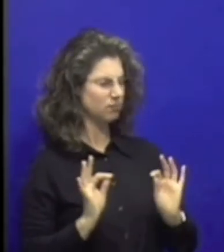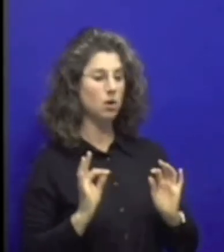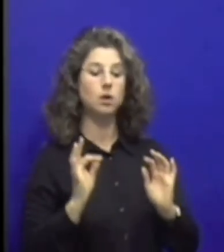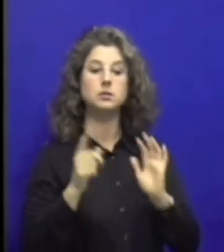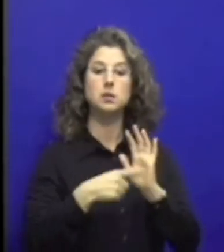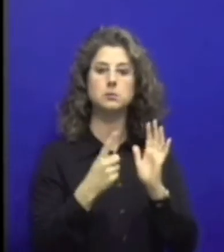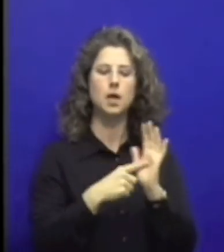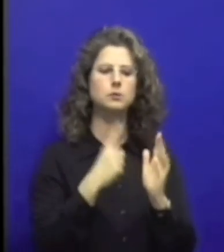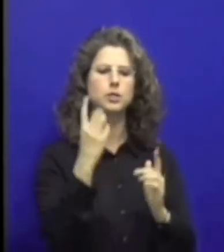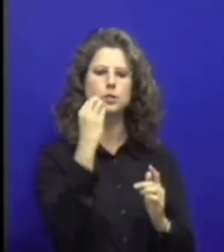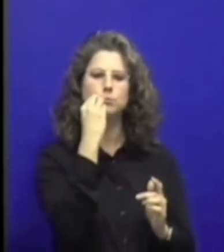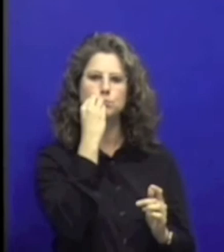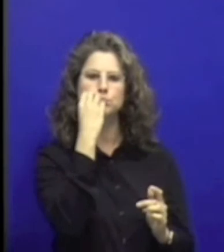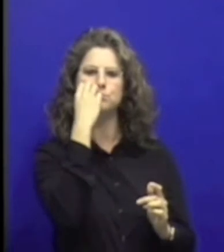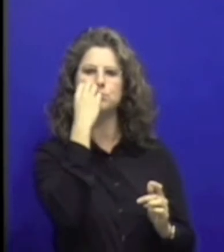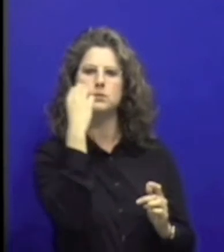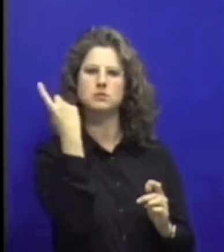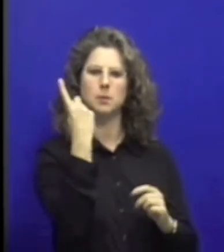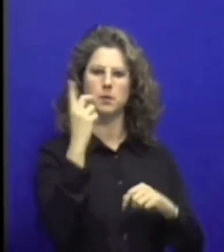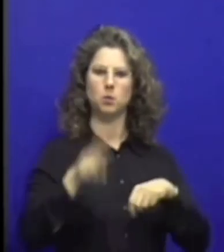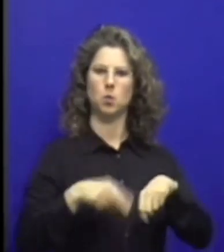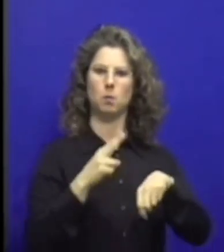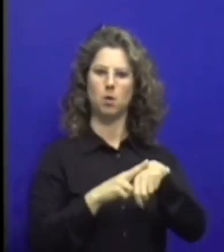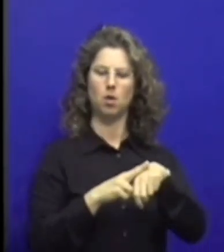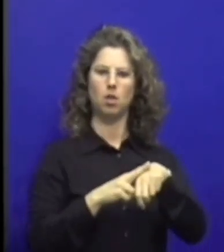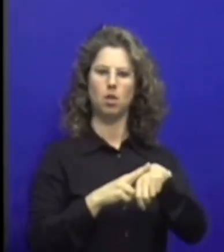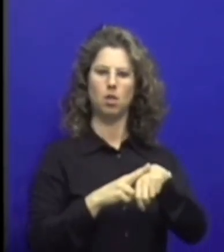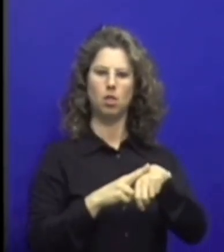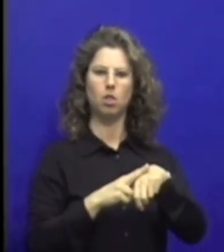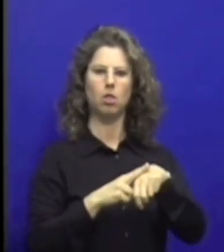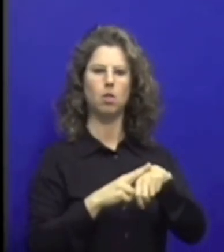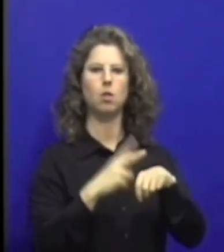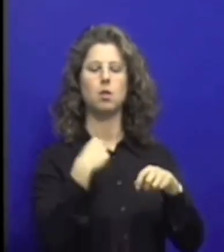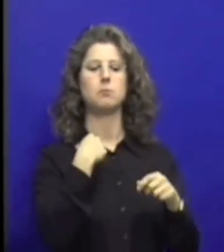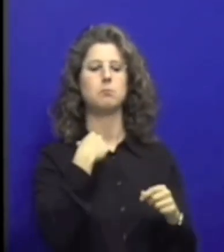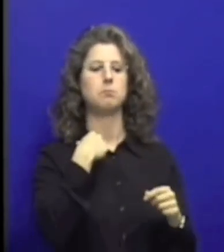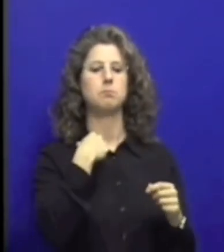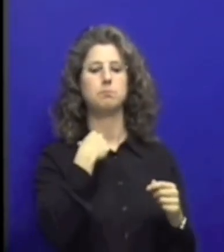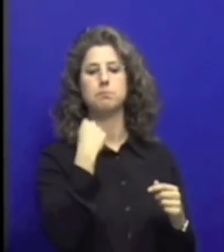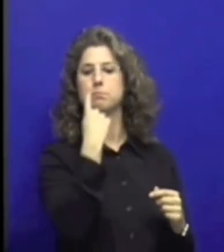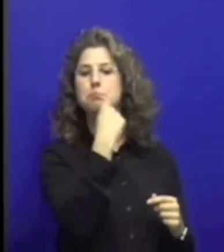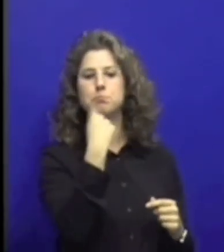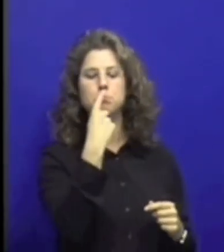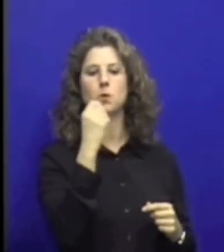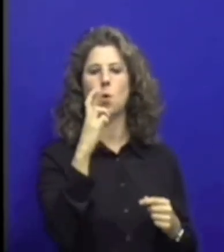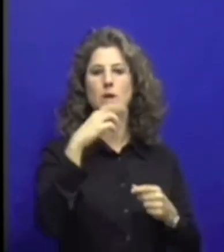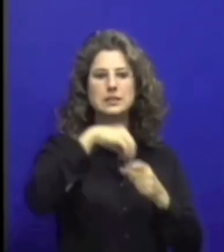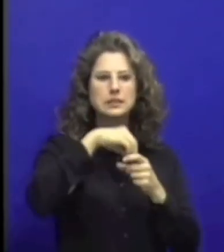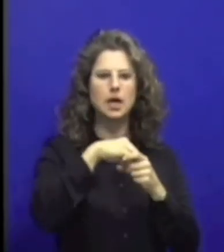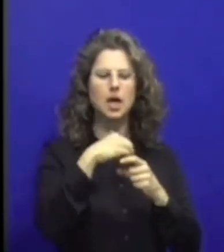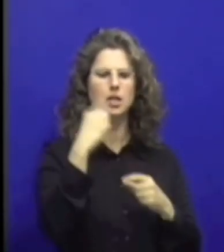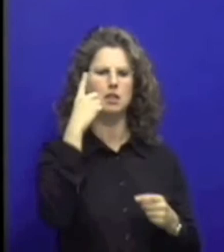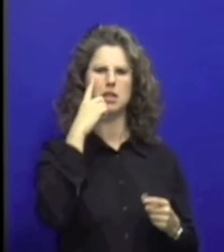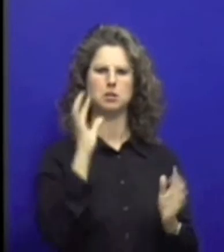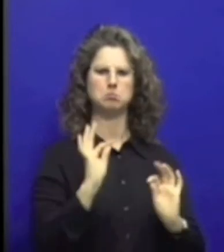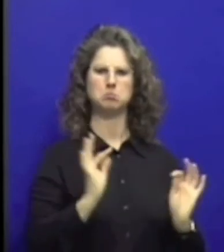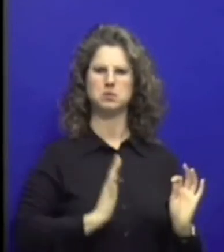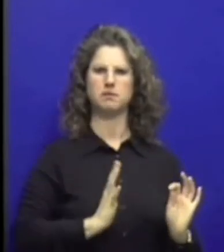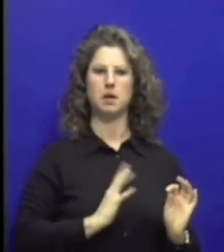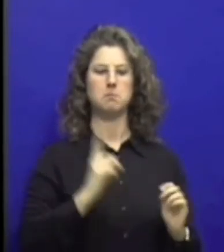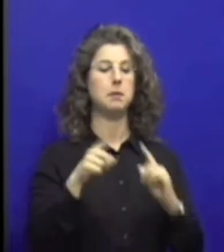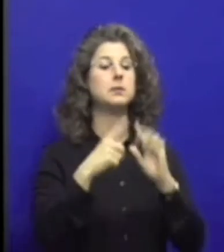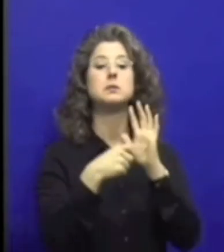you can have a canker sore or a cold sore on your lip or an area that you may be damaged by